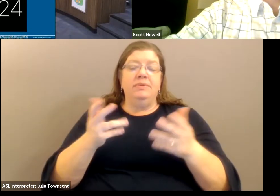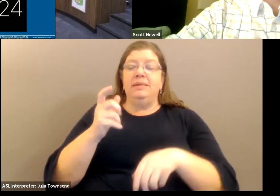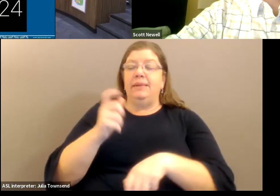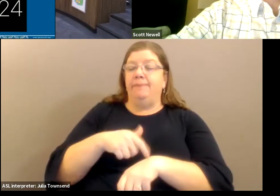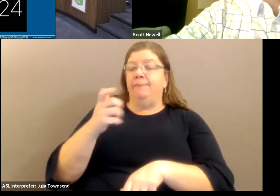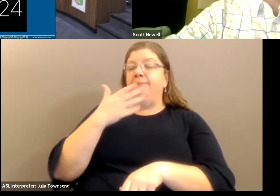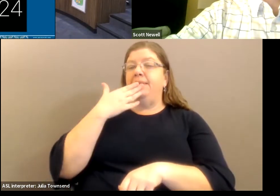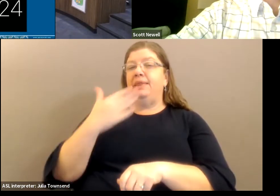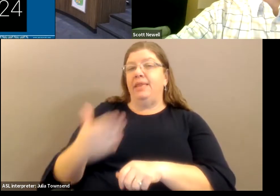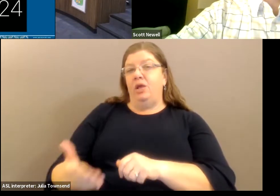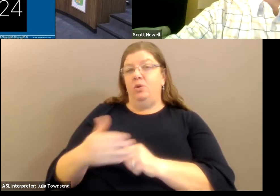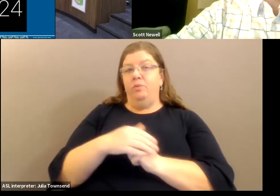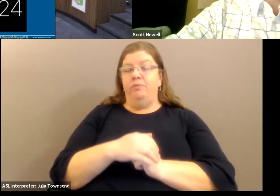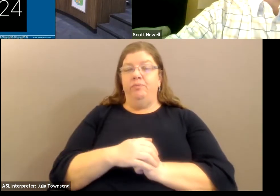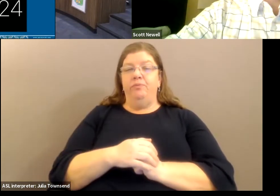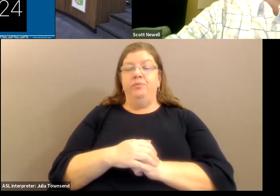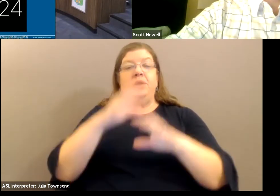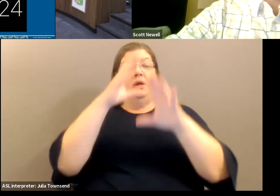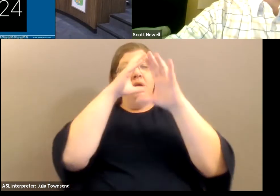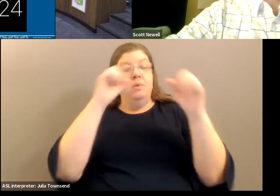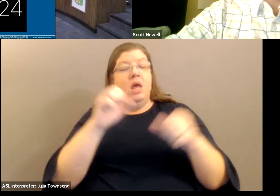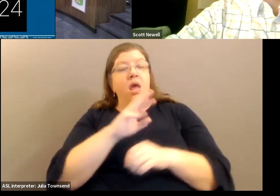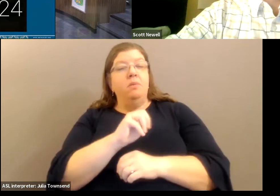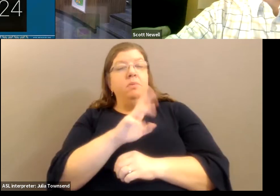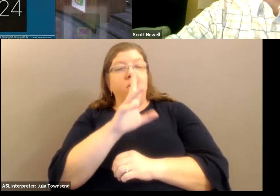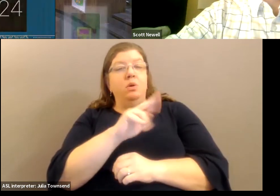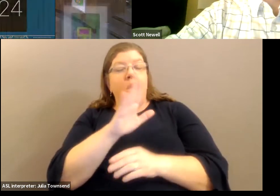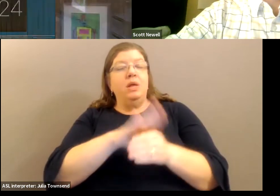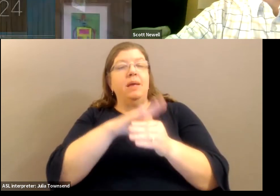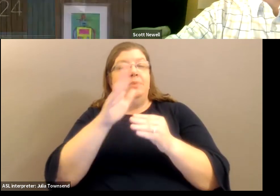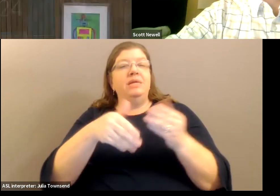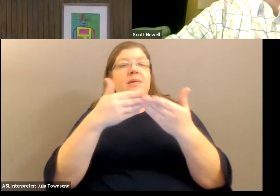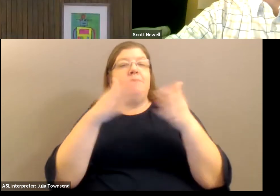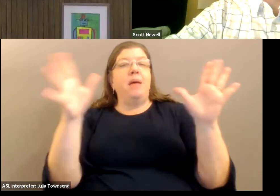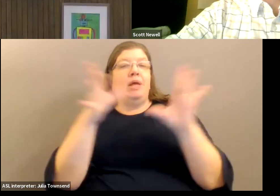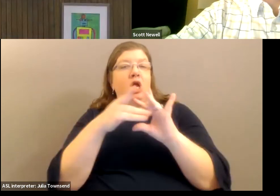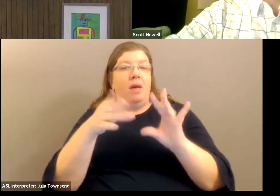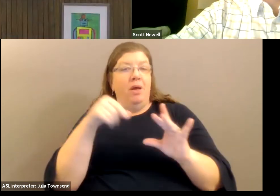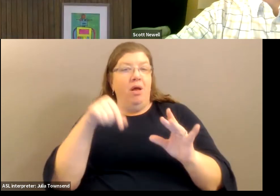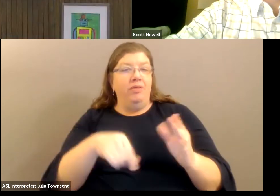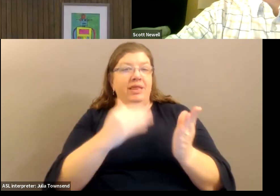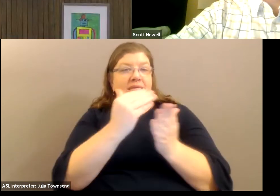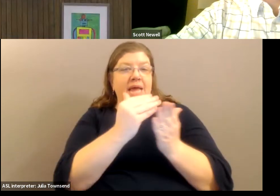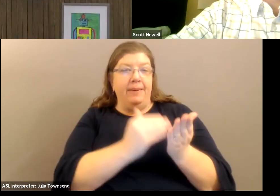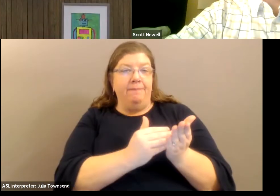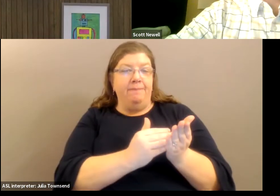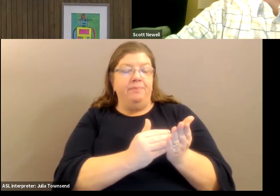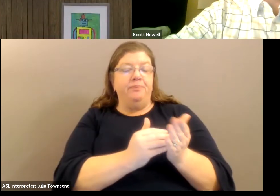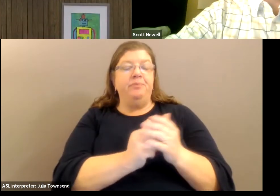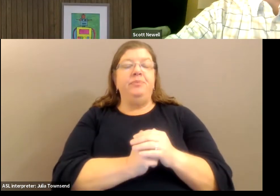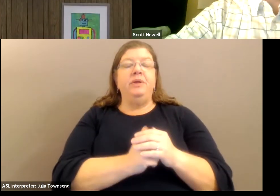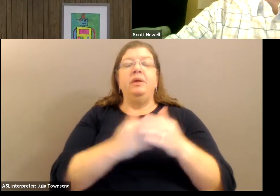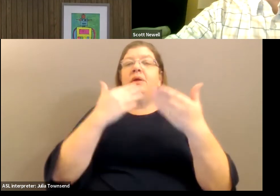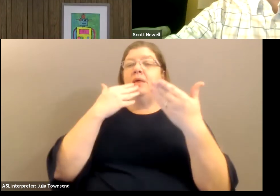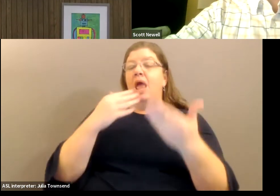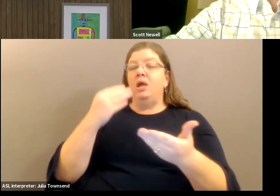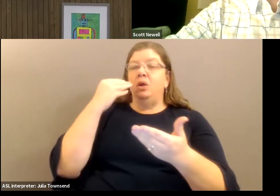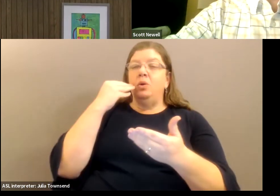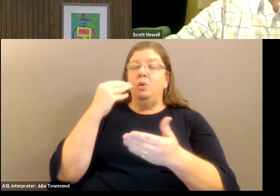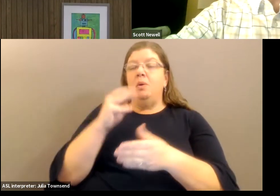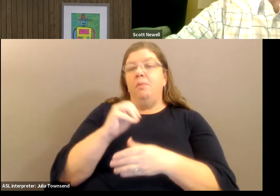Thank you. And President Munoz, that concludes public comment on this item. Okay, thank you, Ms.